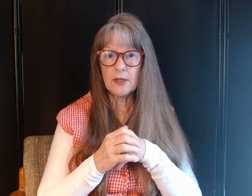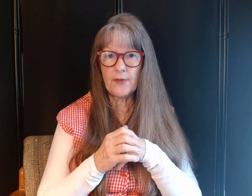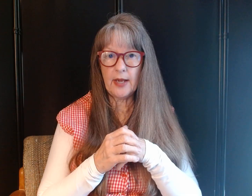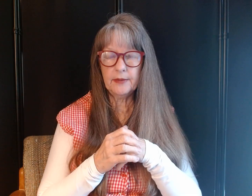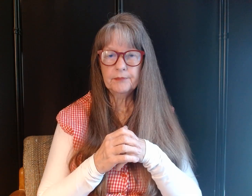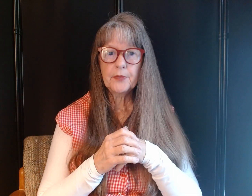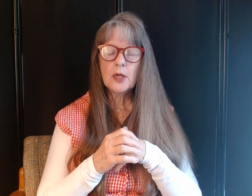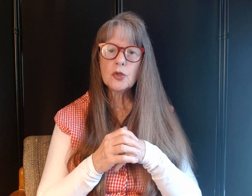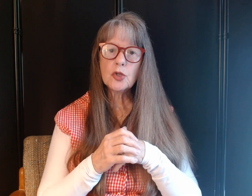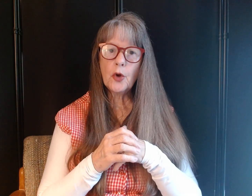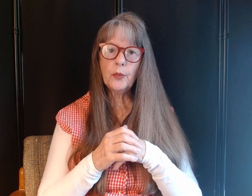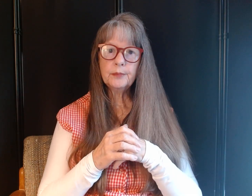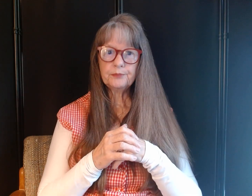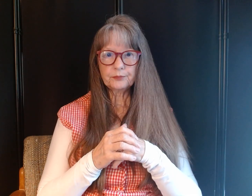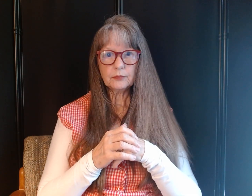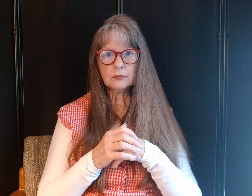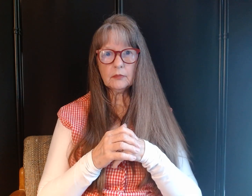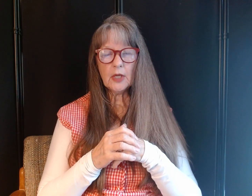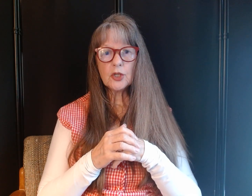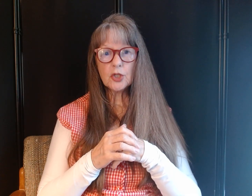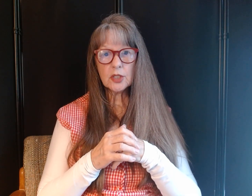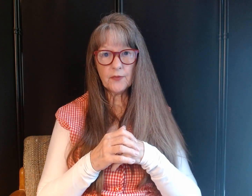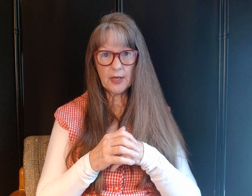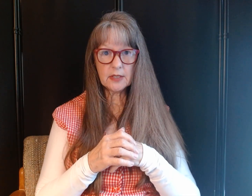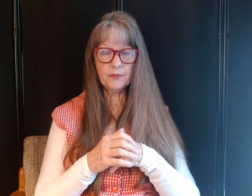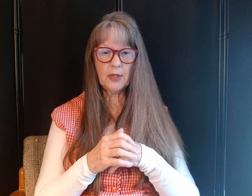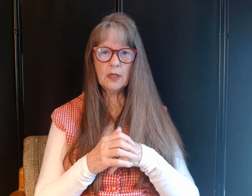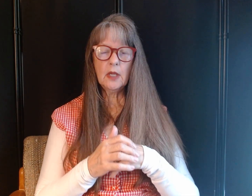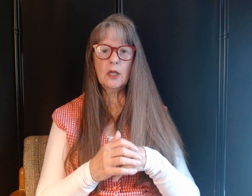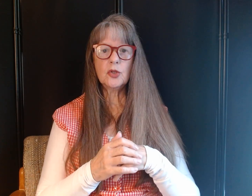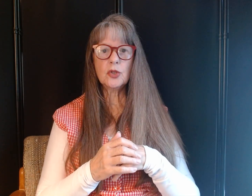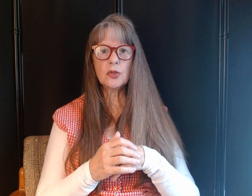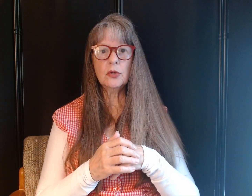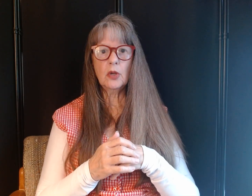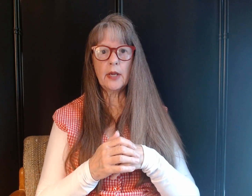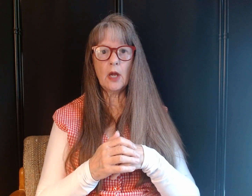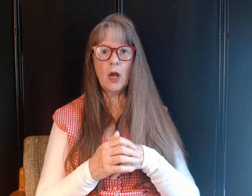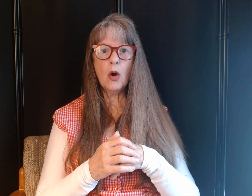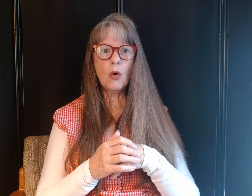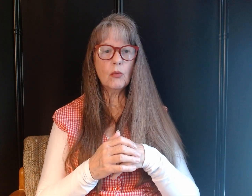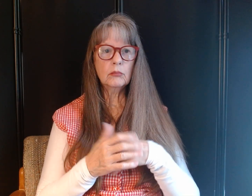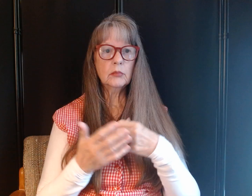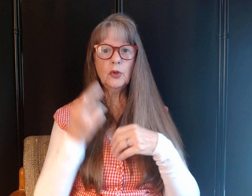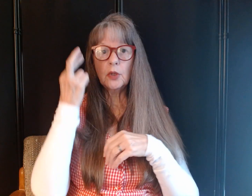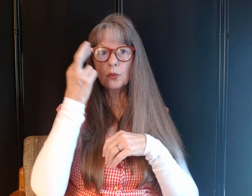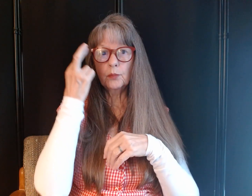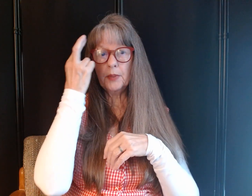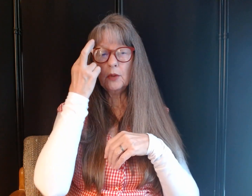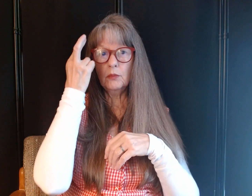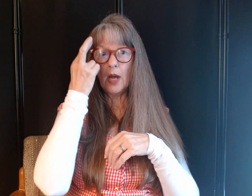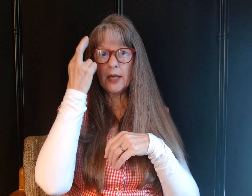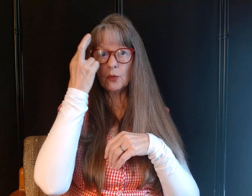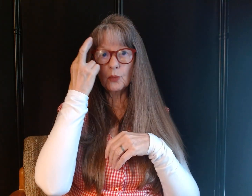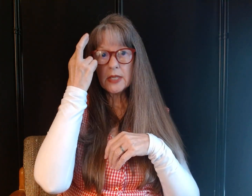self-justify. So to justify something is just, like, oh, I can